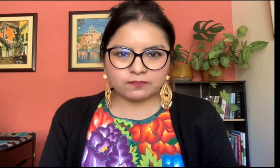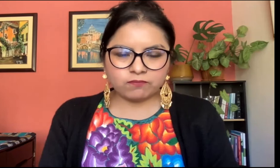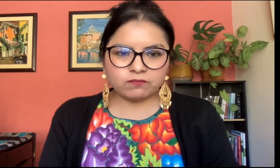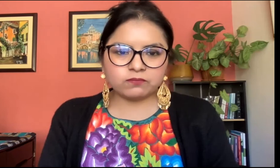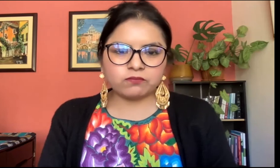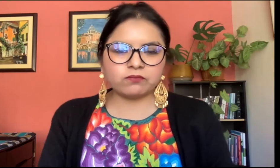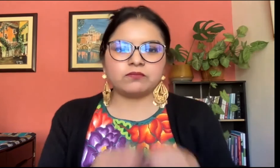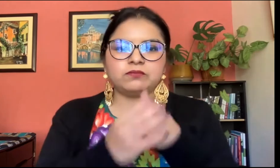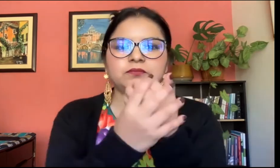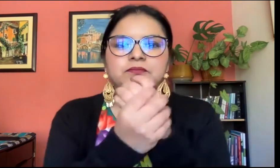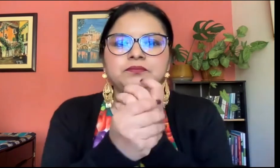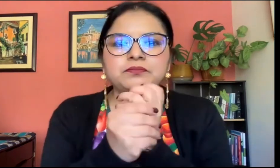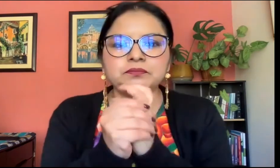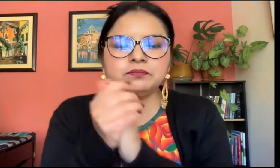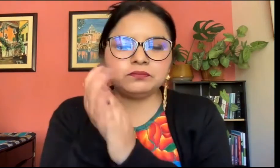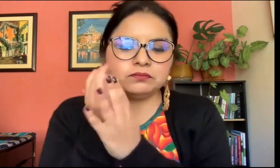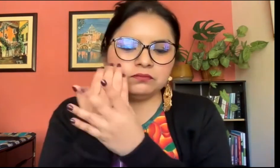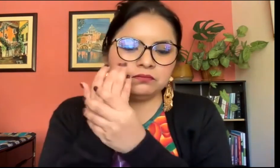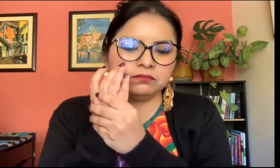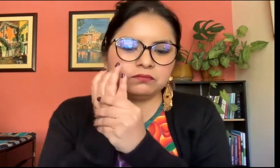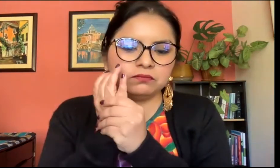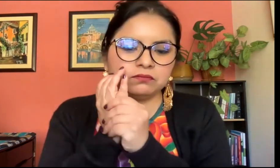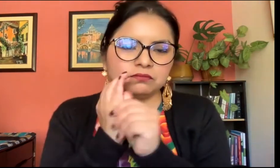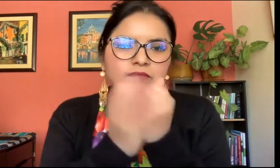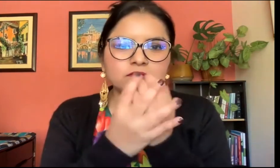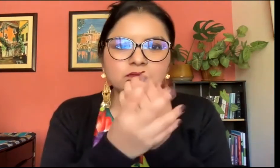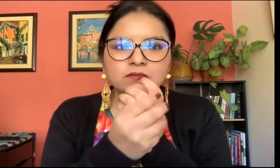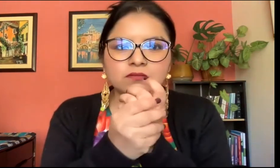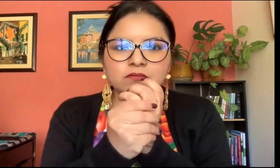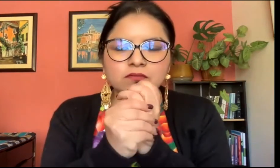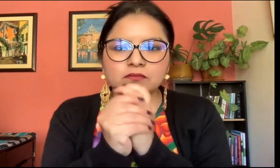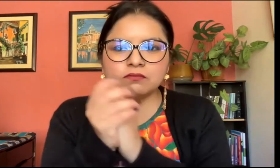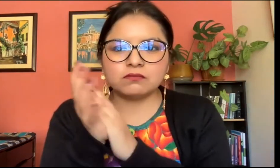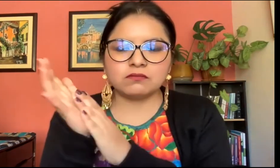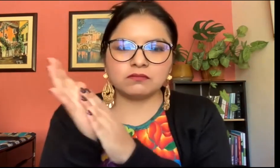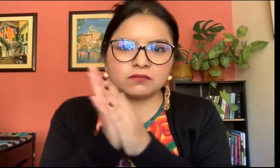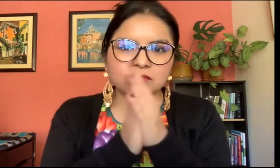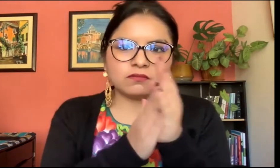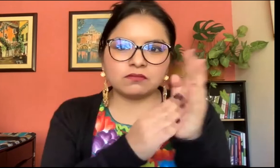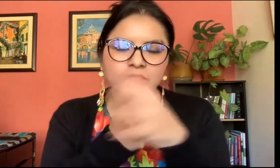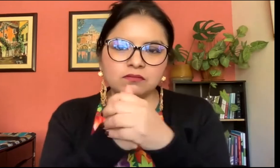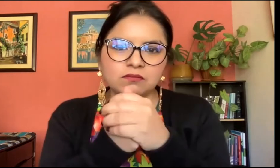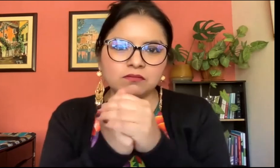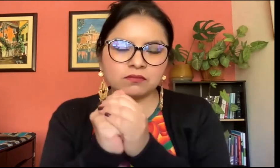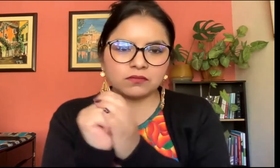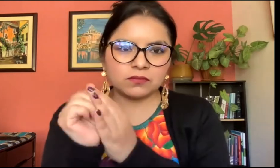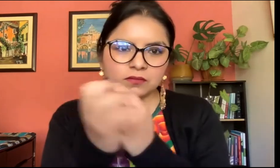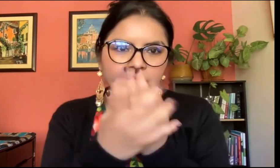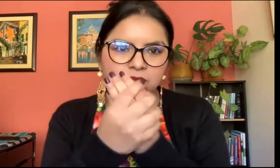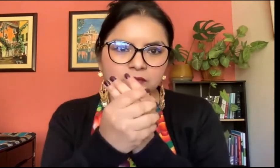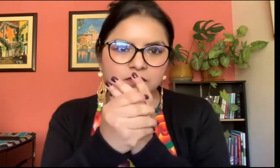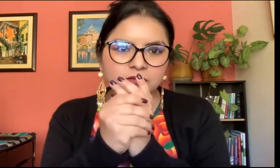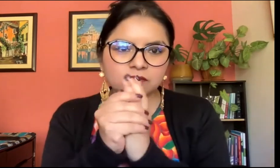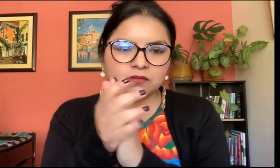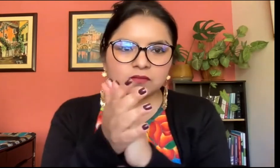indigenous culture and indigenous women. Most of the inhabitants of the planet are women, so it will be